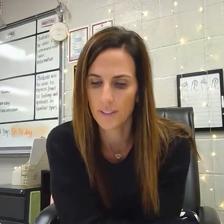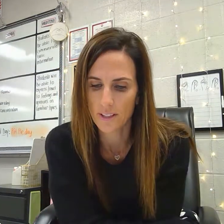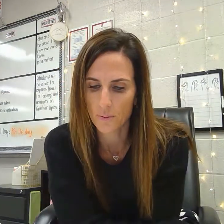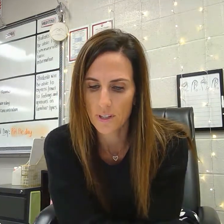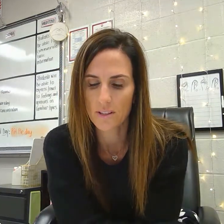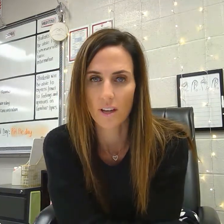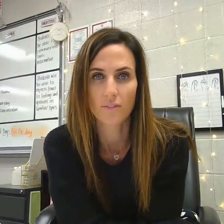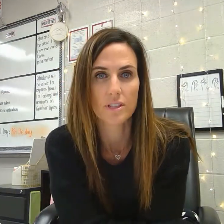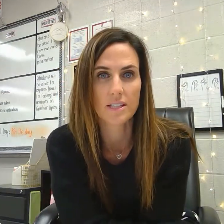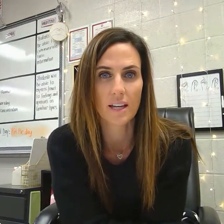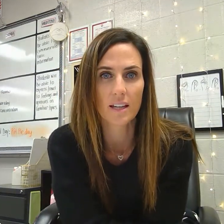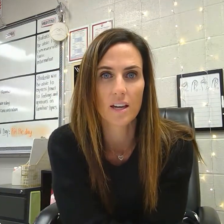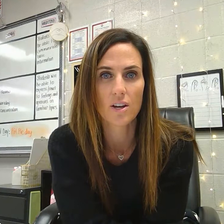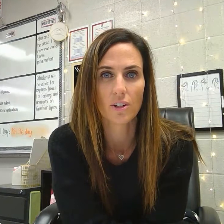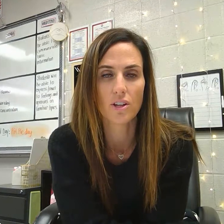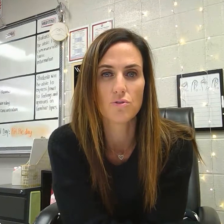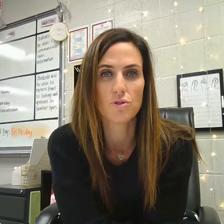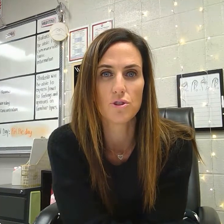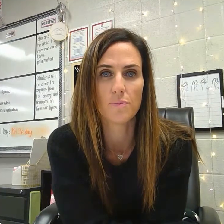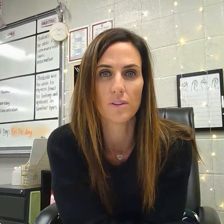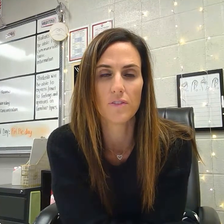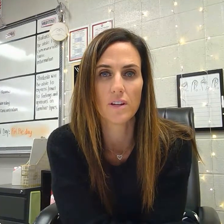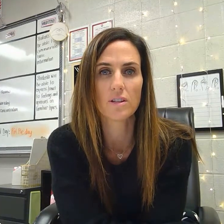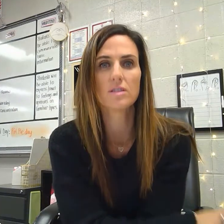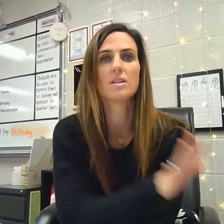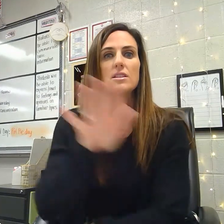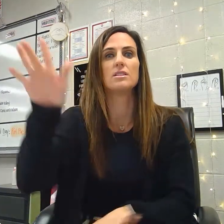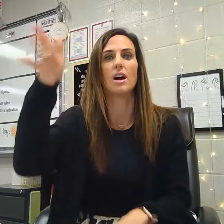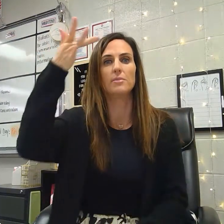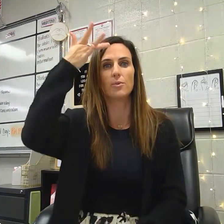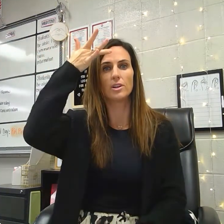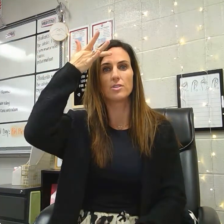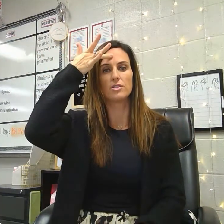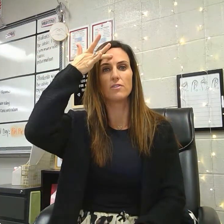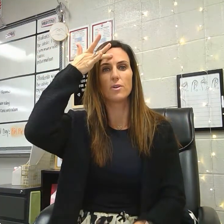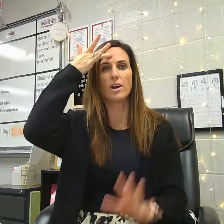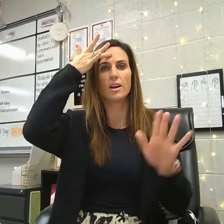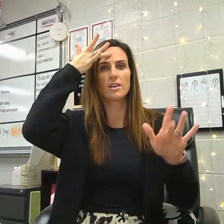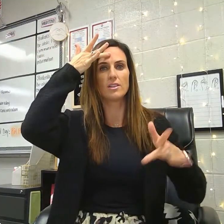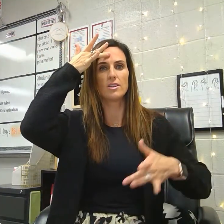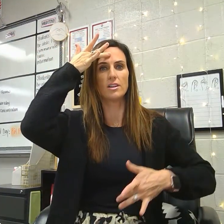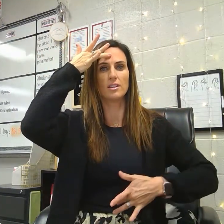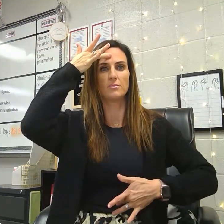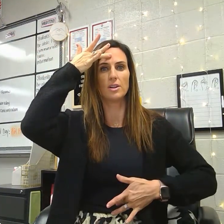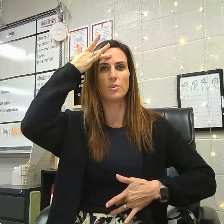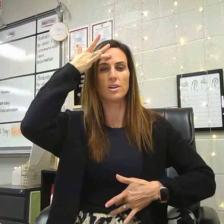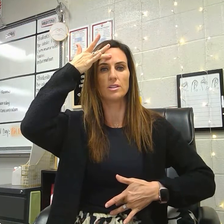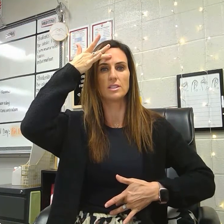Next one, the sign for sick. I'm going to use 2 middle fingers. The dominant one goes on the forehead, the non-dominant one on the